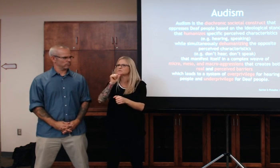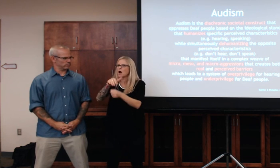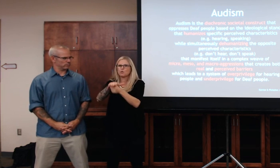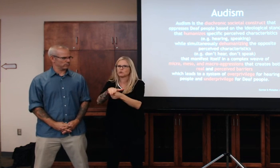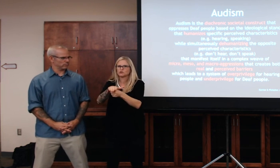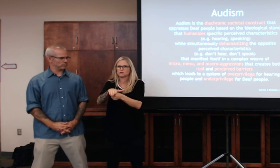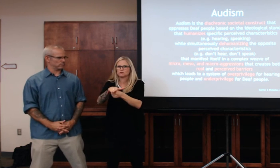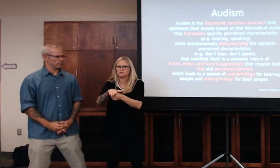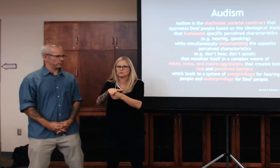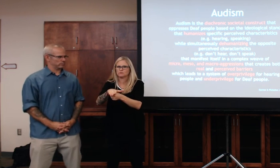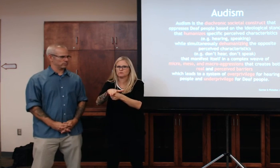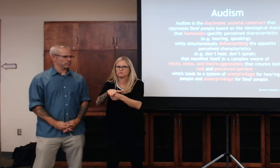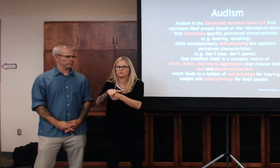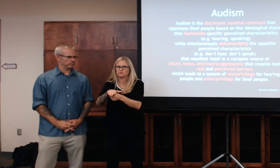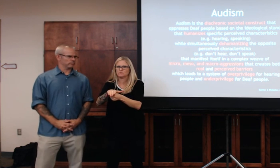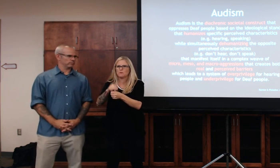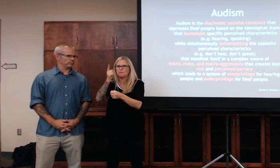That's not oppression.